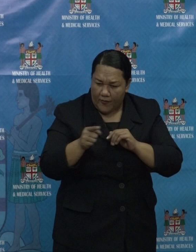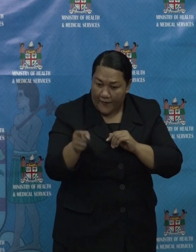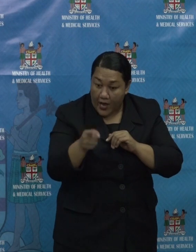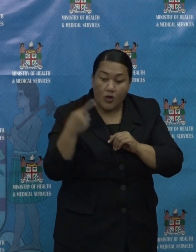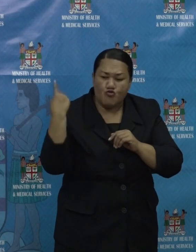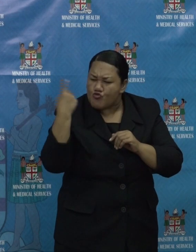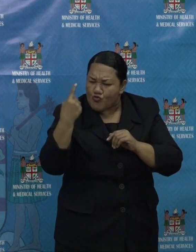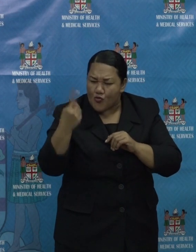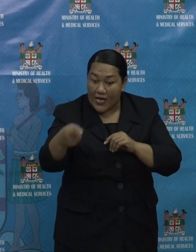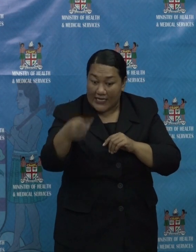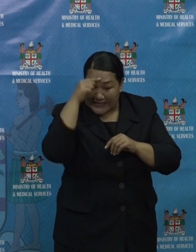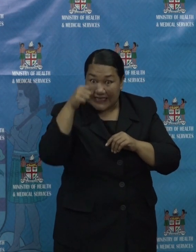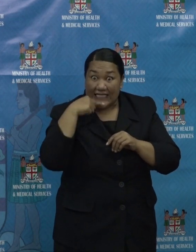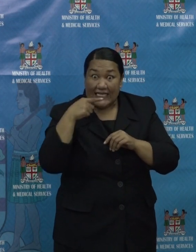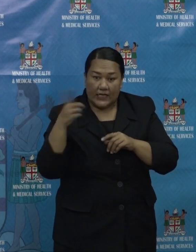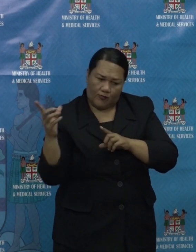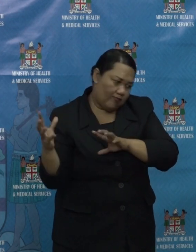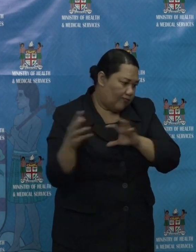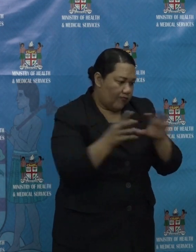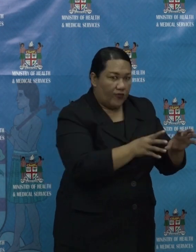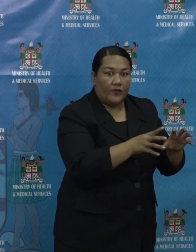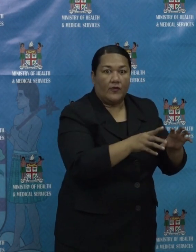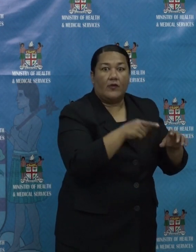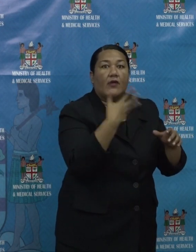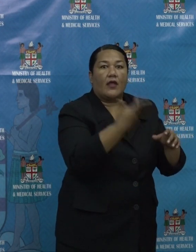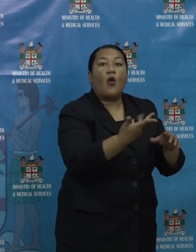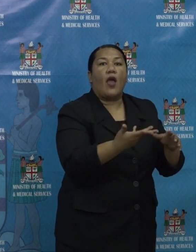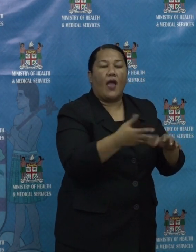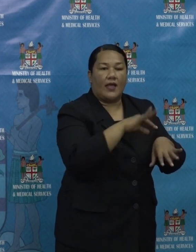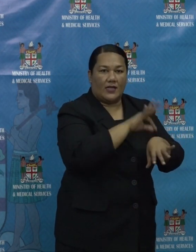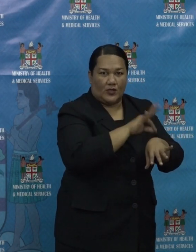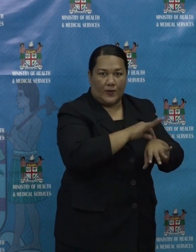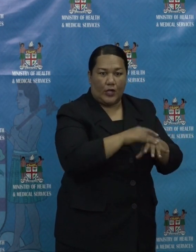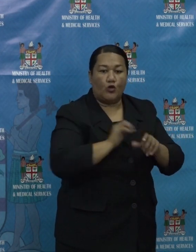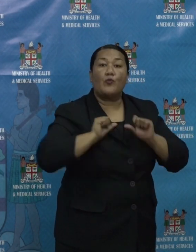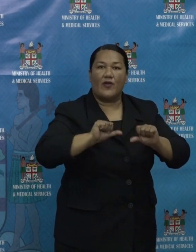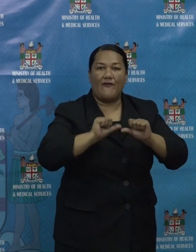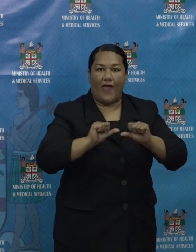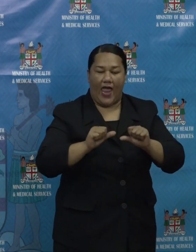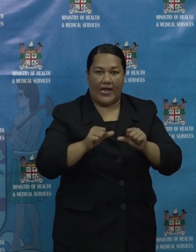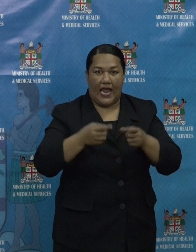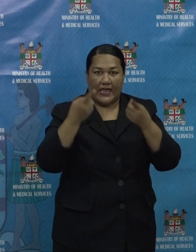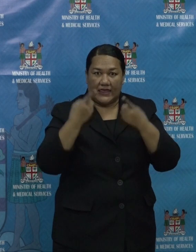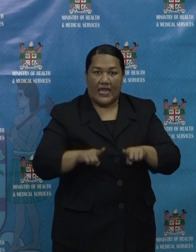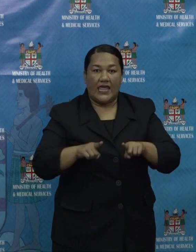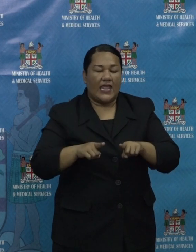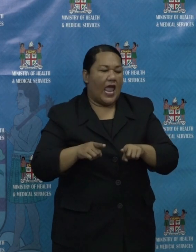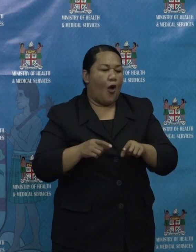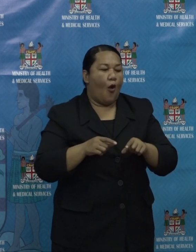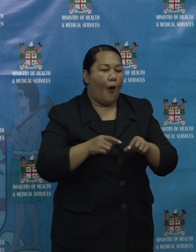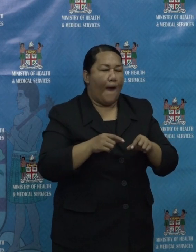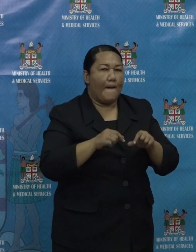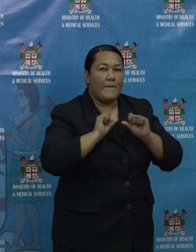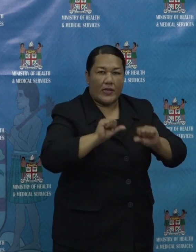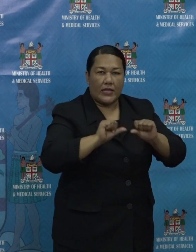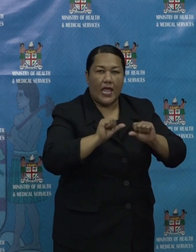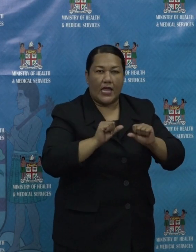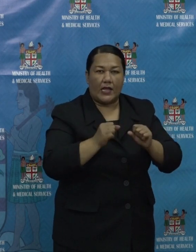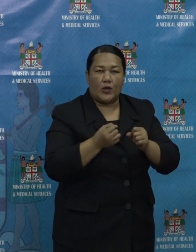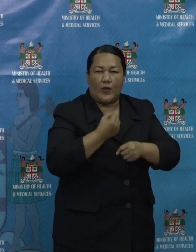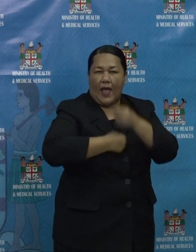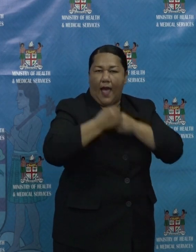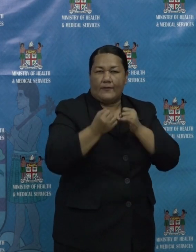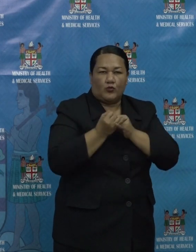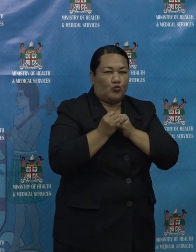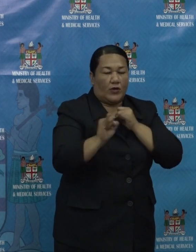into the appropriate care pathway to prevent severe disease and death. As a colleague recently said, as